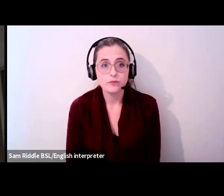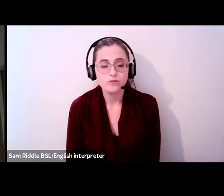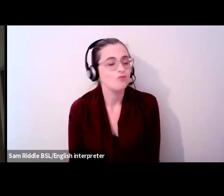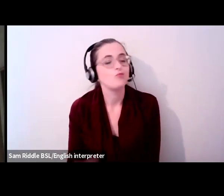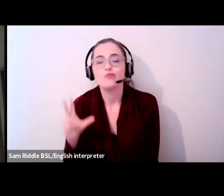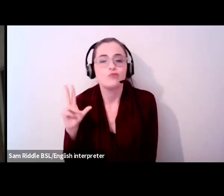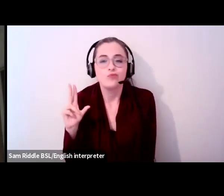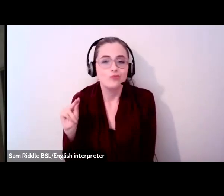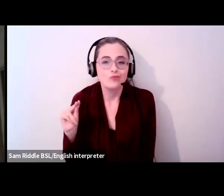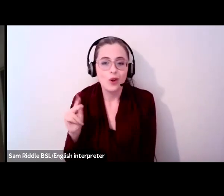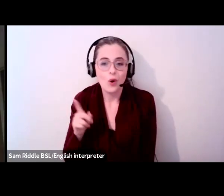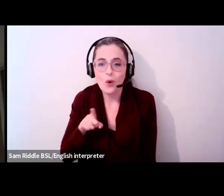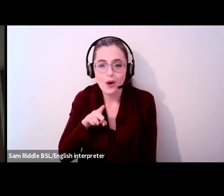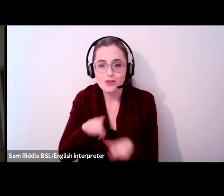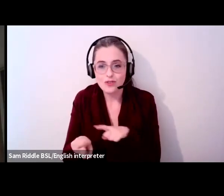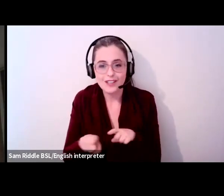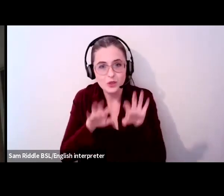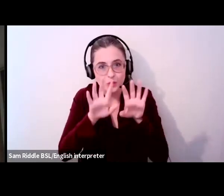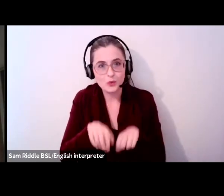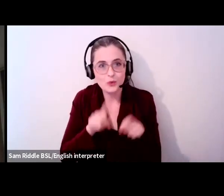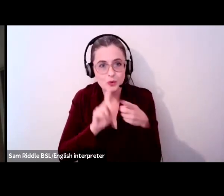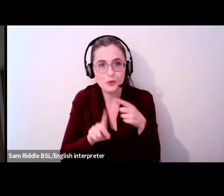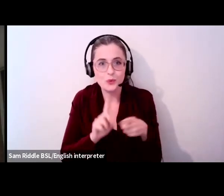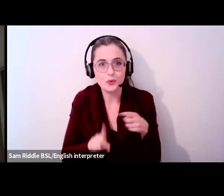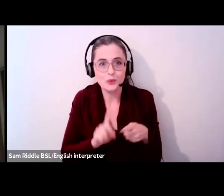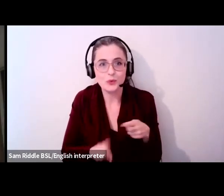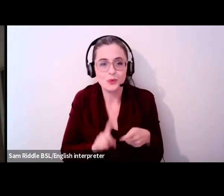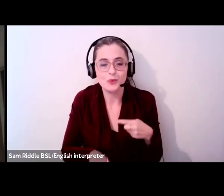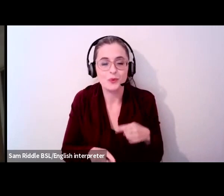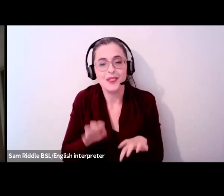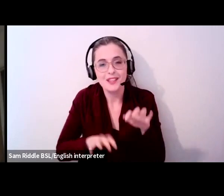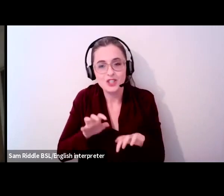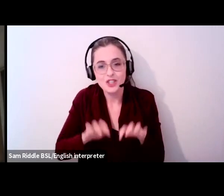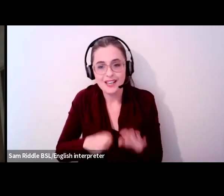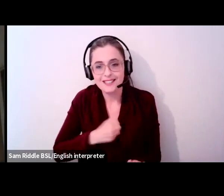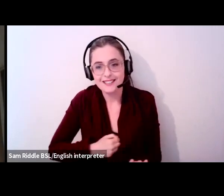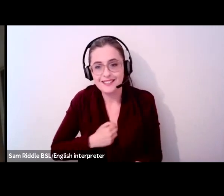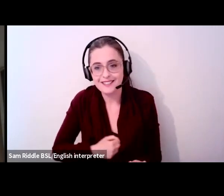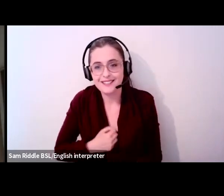No, sorry, I was trying to answer someone else's question again in the chat.